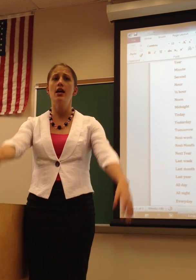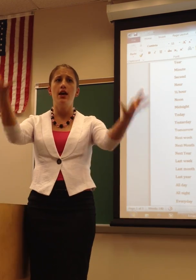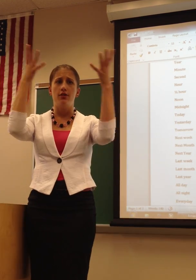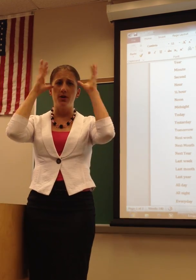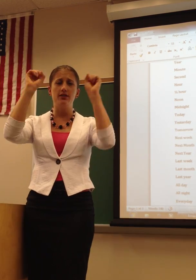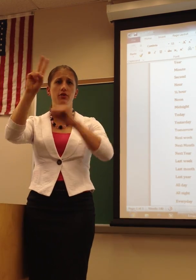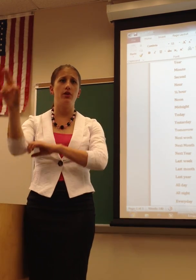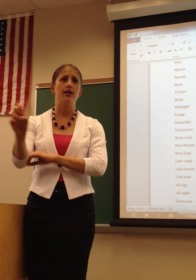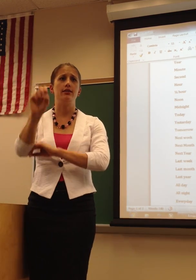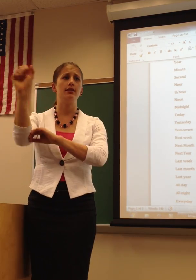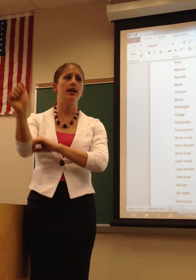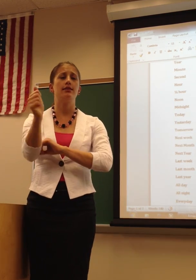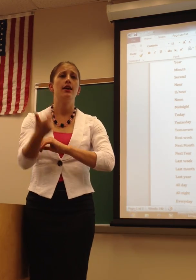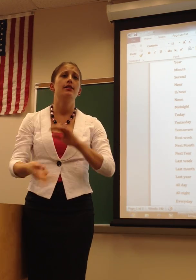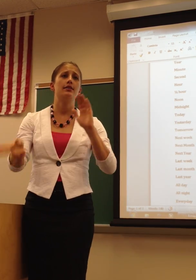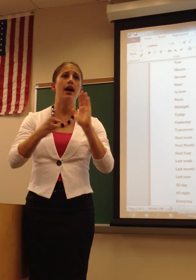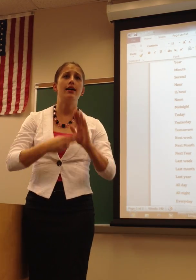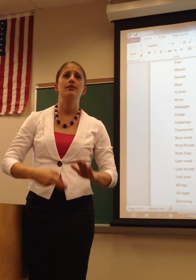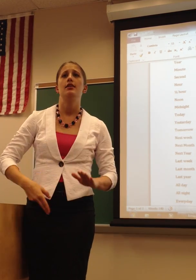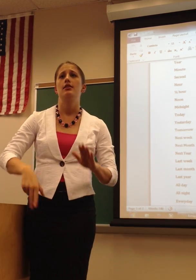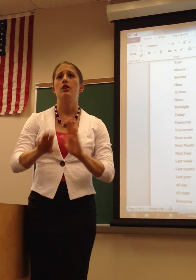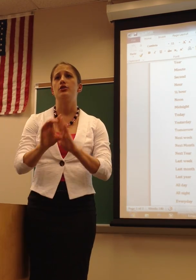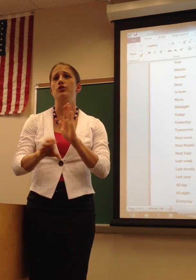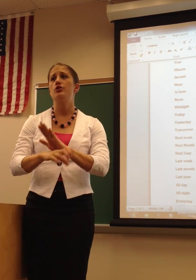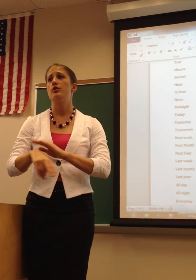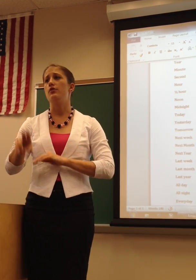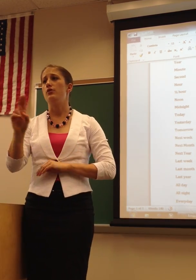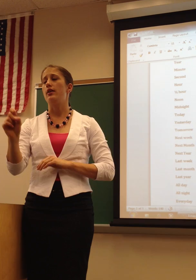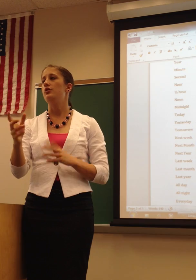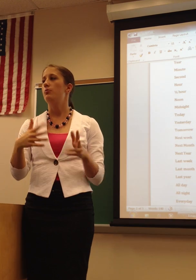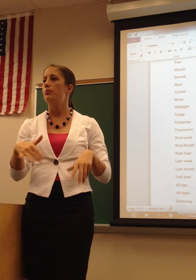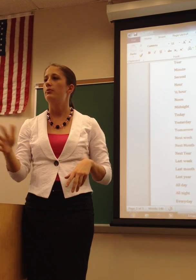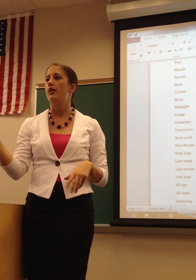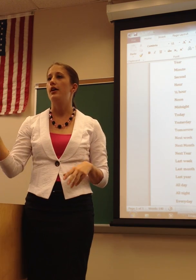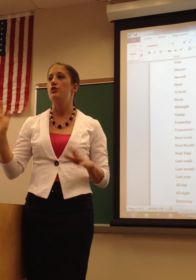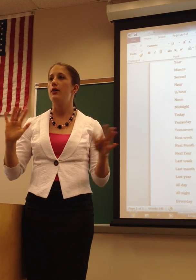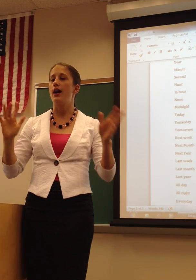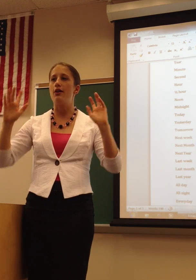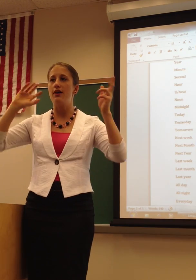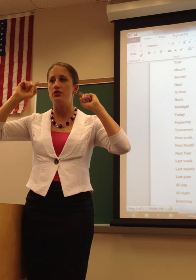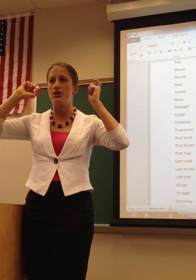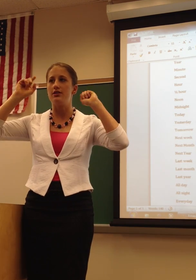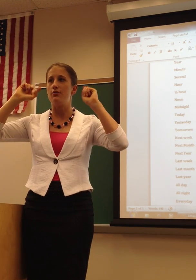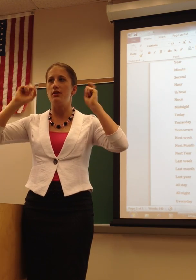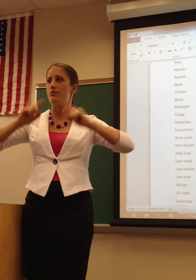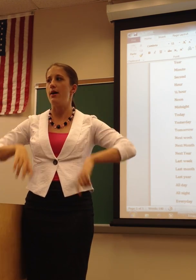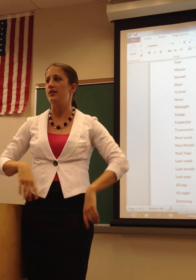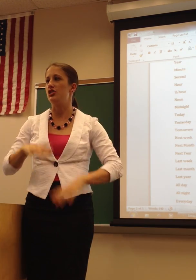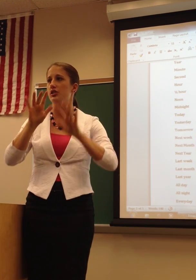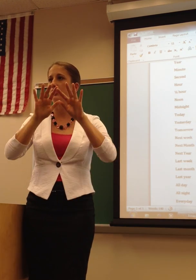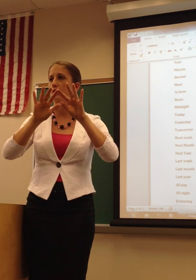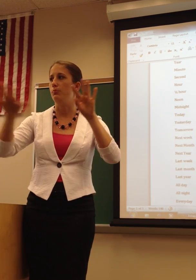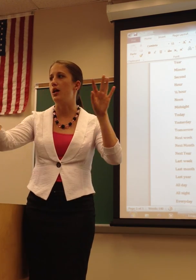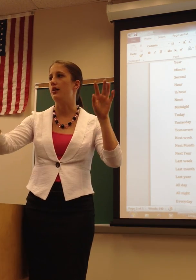the President of the United States signed the Constitution of the United, blah blah blah. Like I don't have to translate it really in mind. It's just literal. Blah. It's